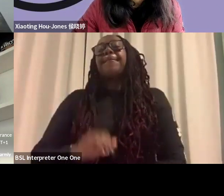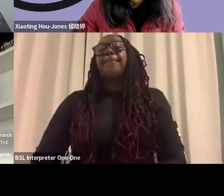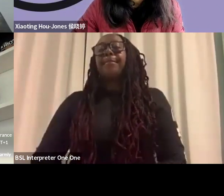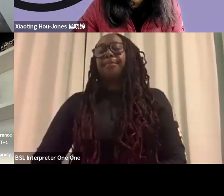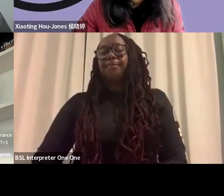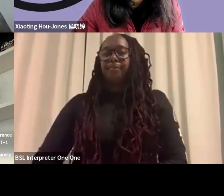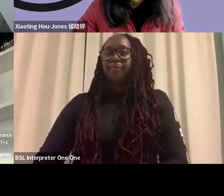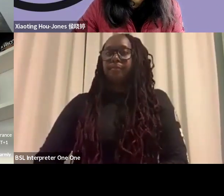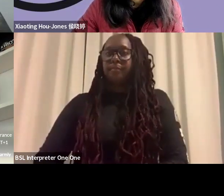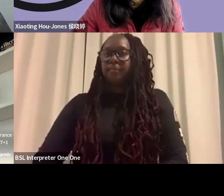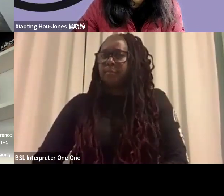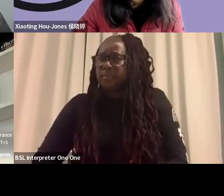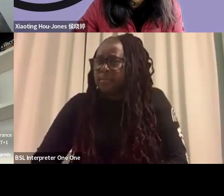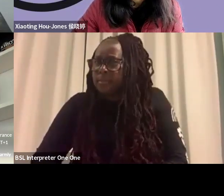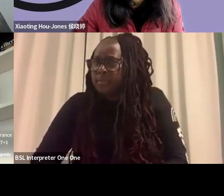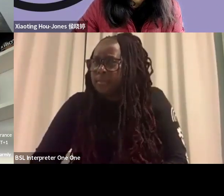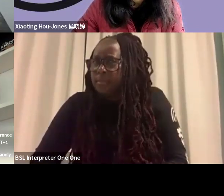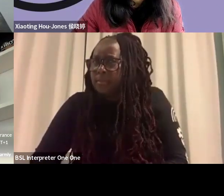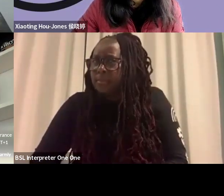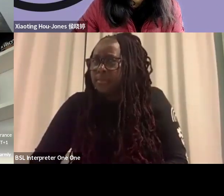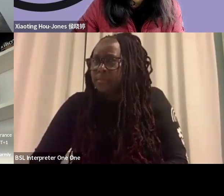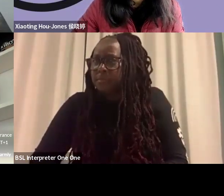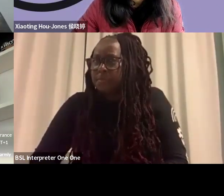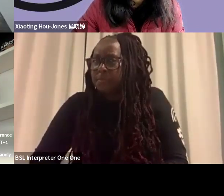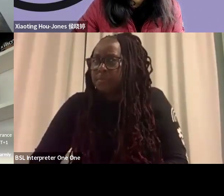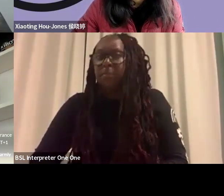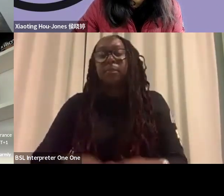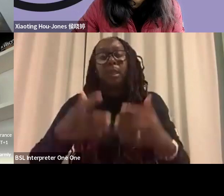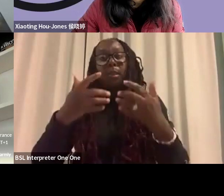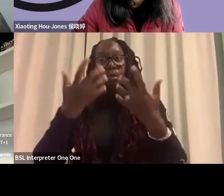Regarding the municipality and the civil servant, I would say that the tools